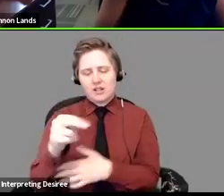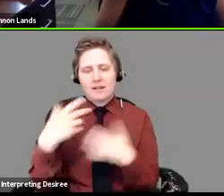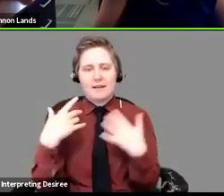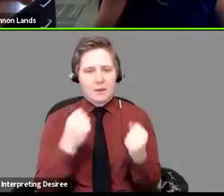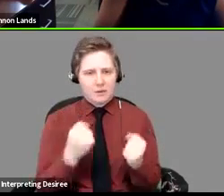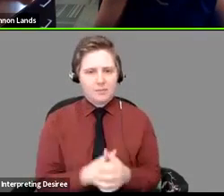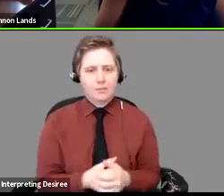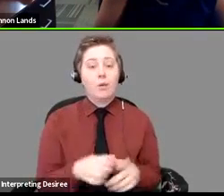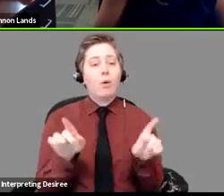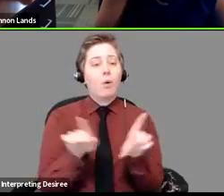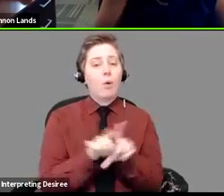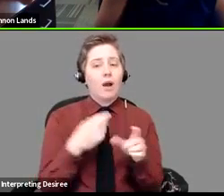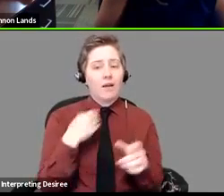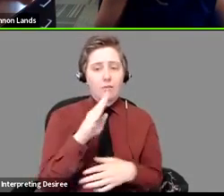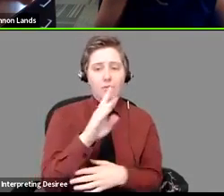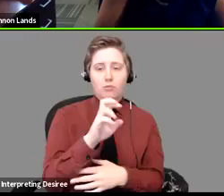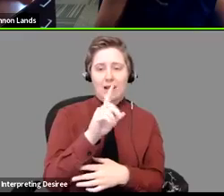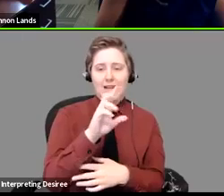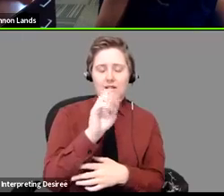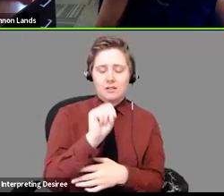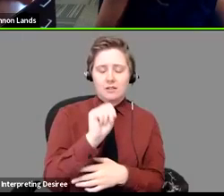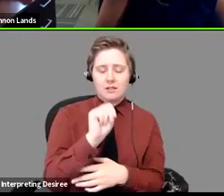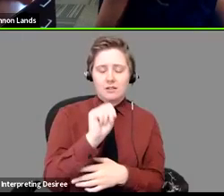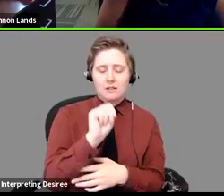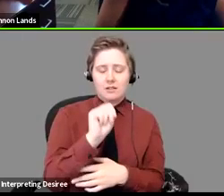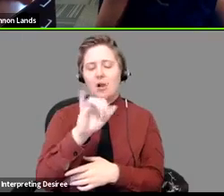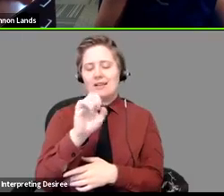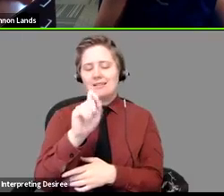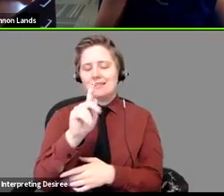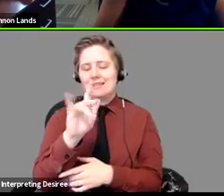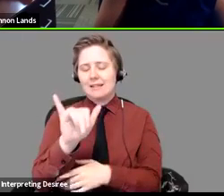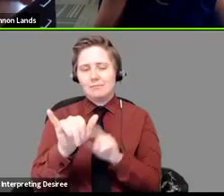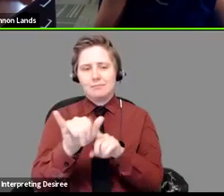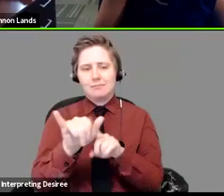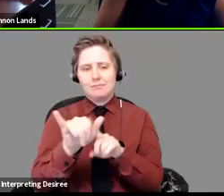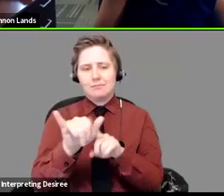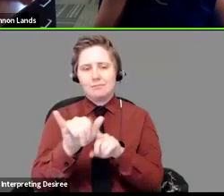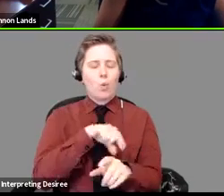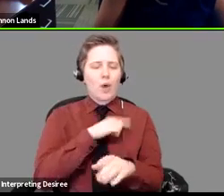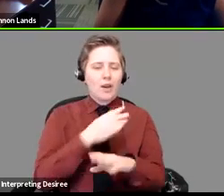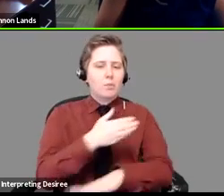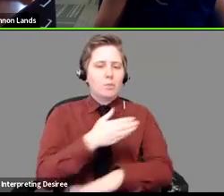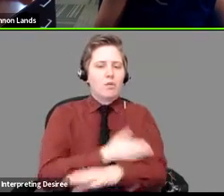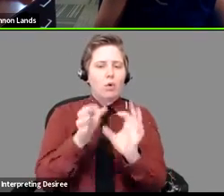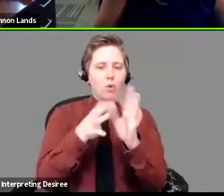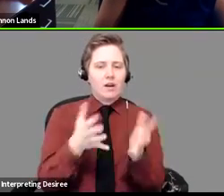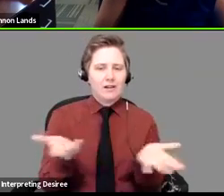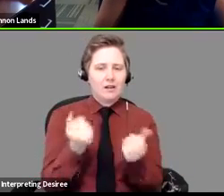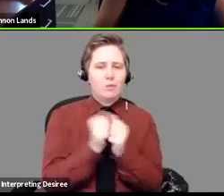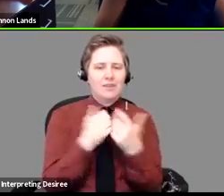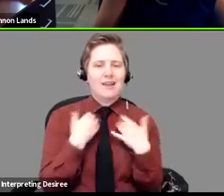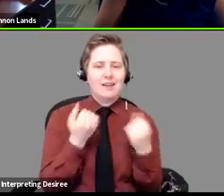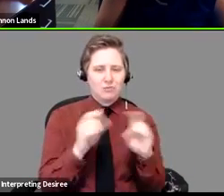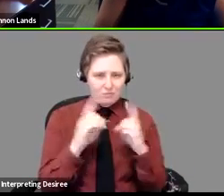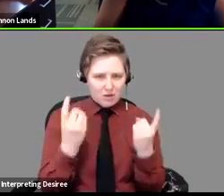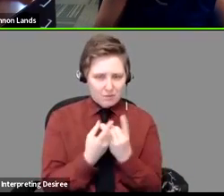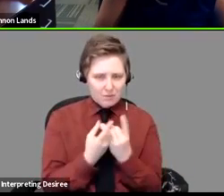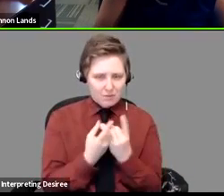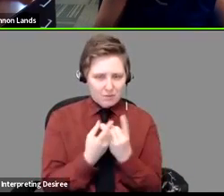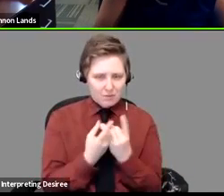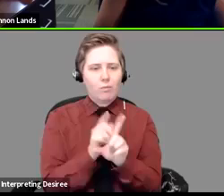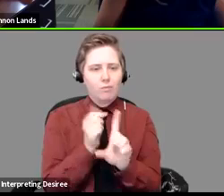do have Brandon Polinsky, who is our Quality Improvement Coordinator here at the Health Department, and also has been